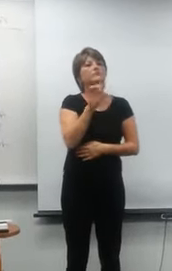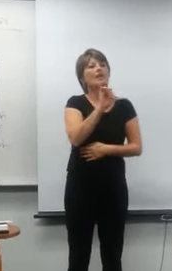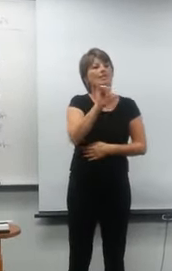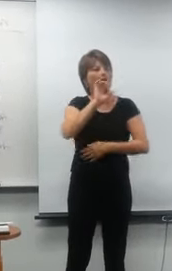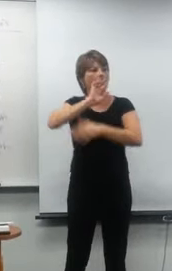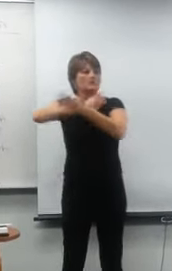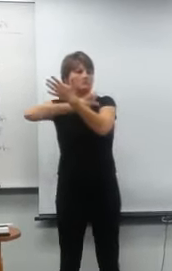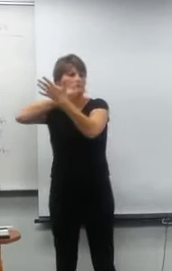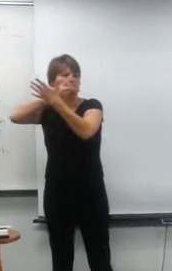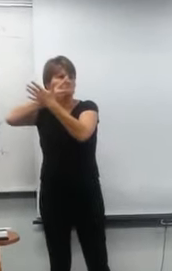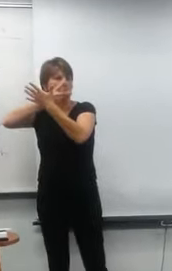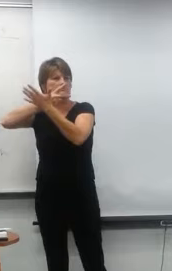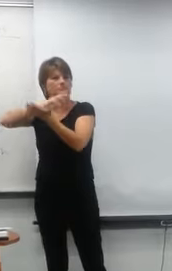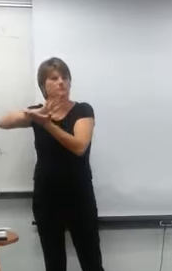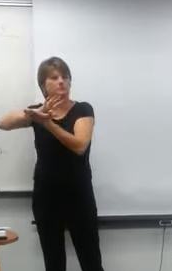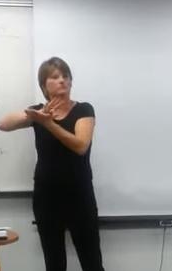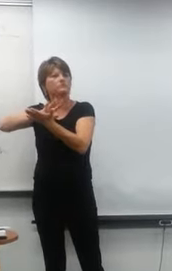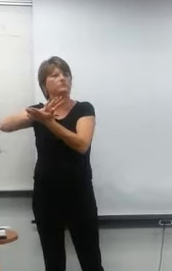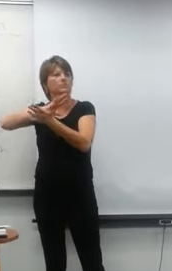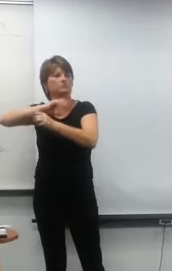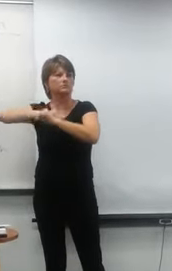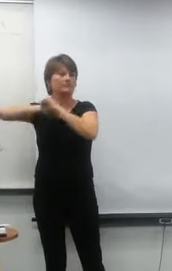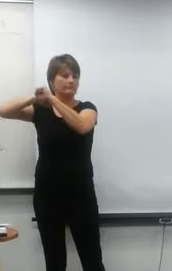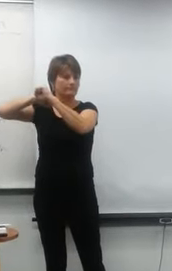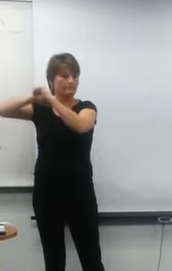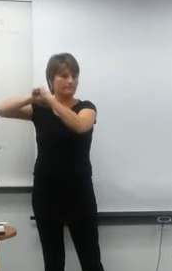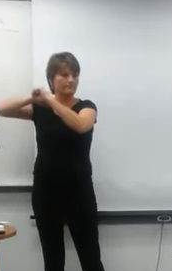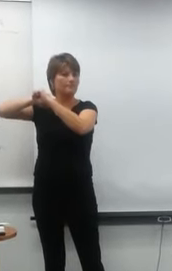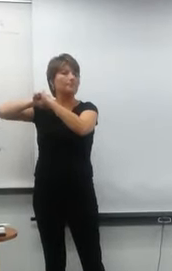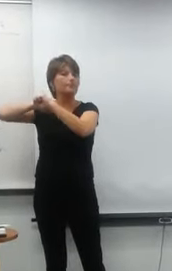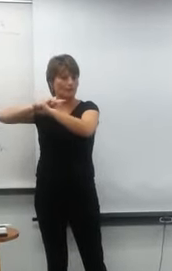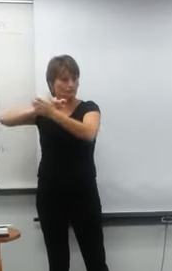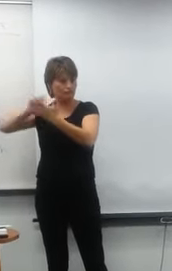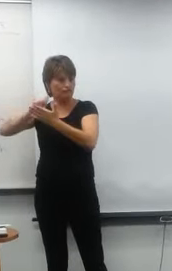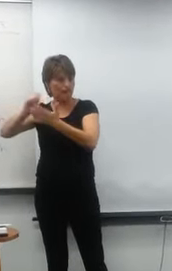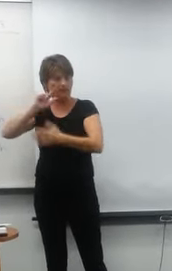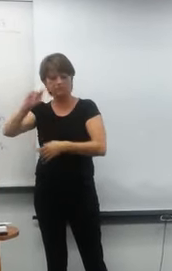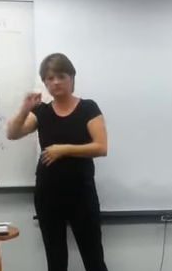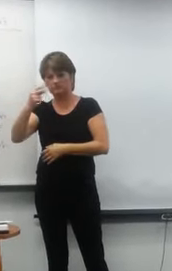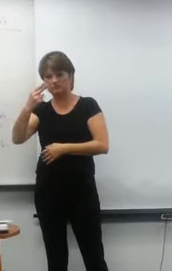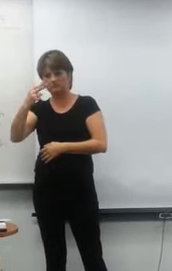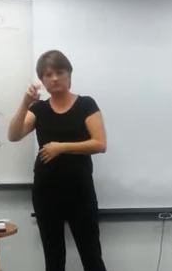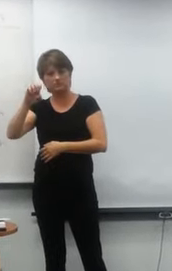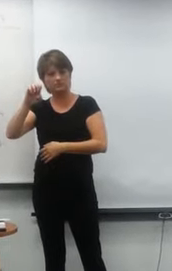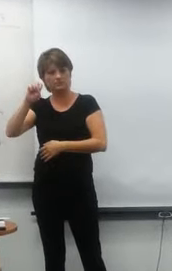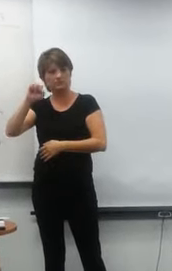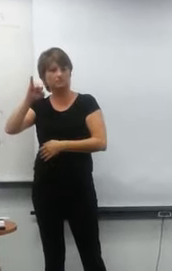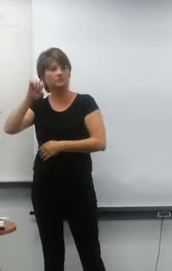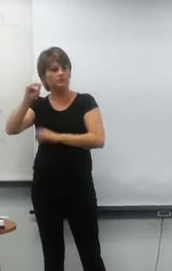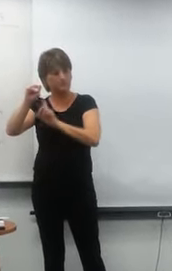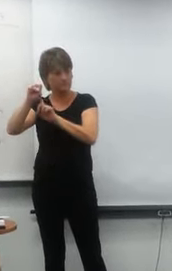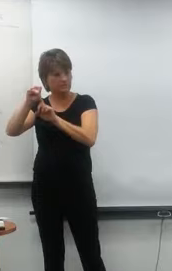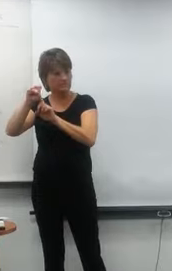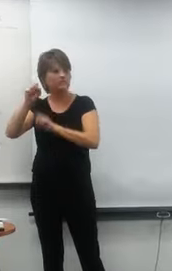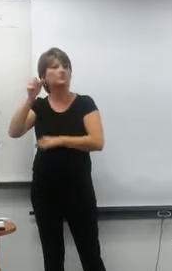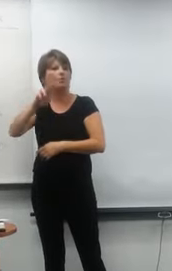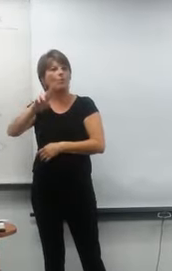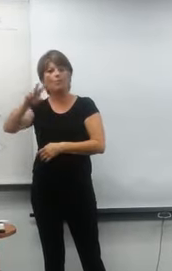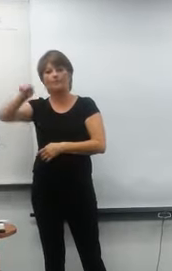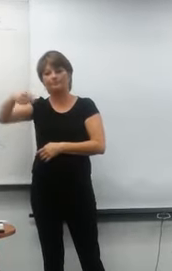These portfolios are for when you graduate, and these are very beneficial for a master's program. If you're in a master's program, you will write